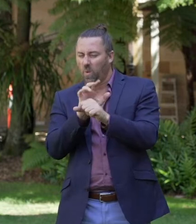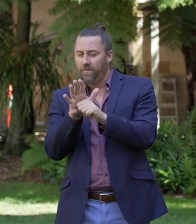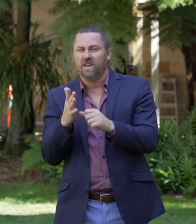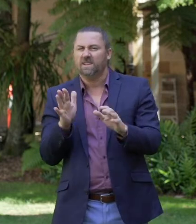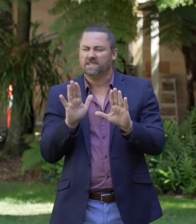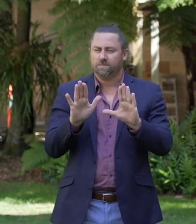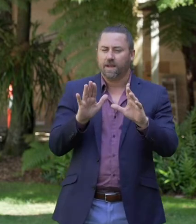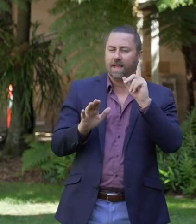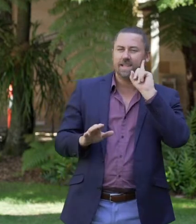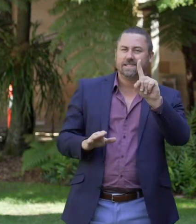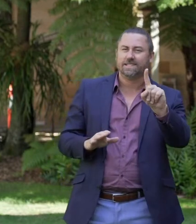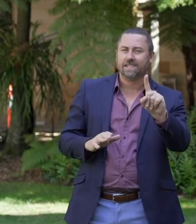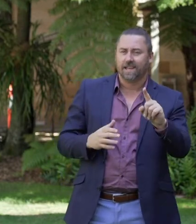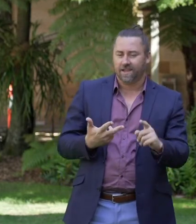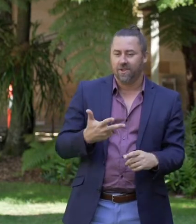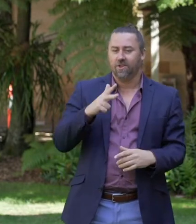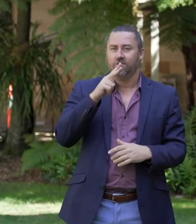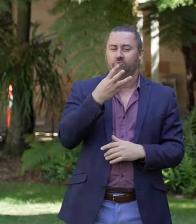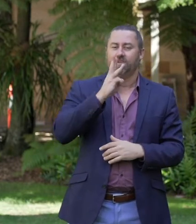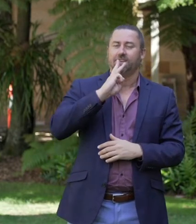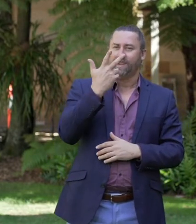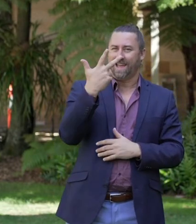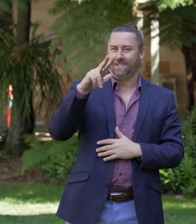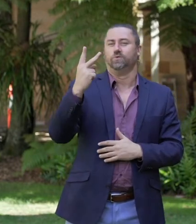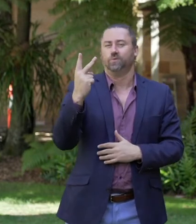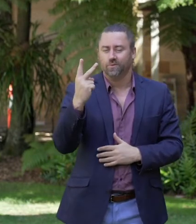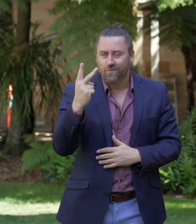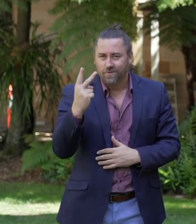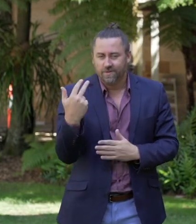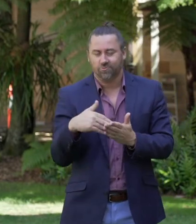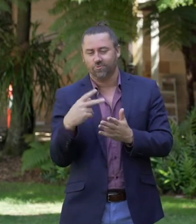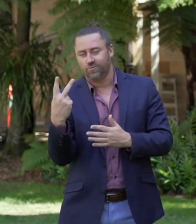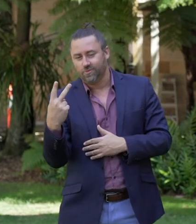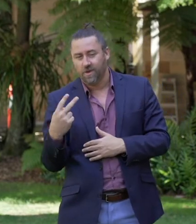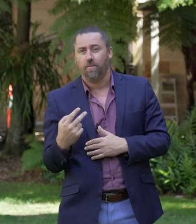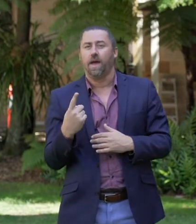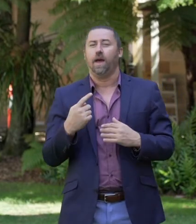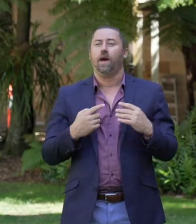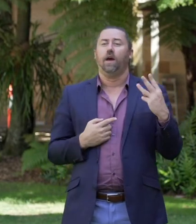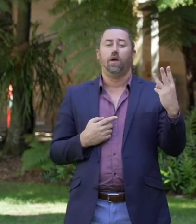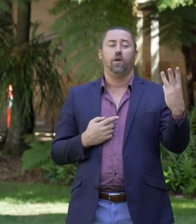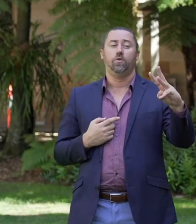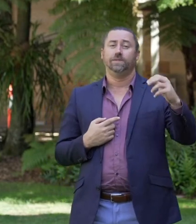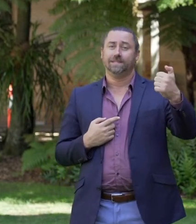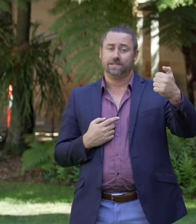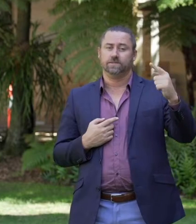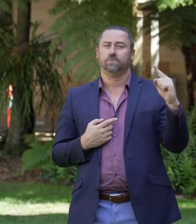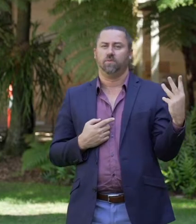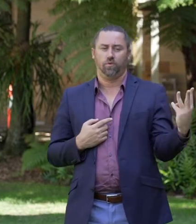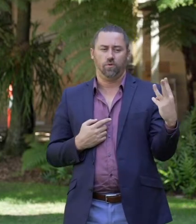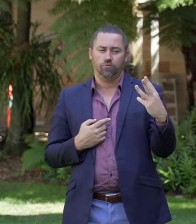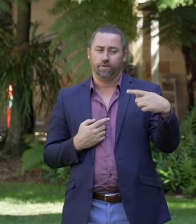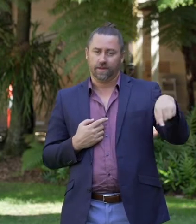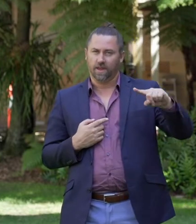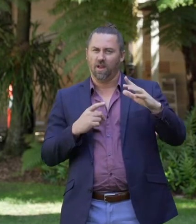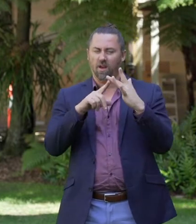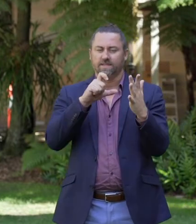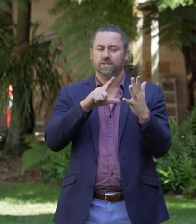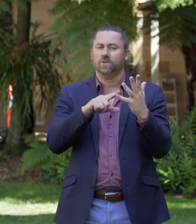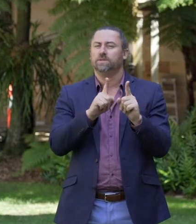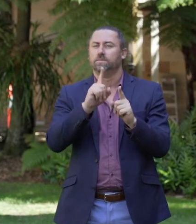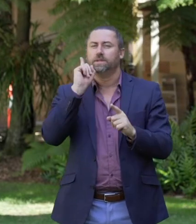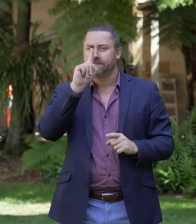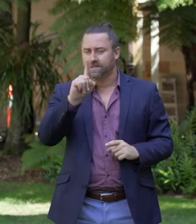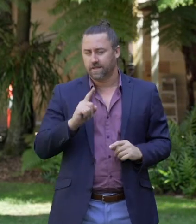same as yesterday when it was 382, and 33 people of these 33 are in intensive care. It's the same number